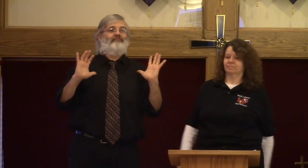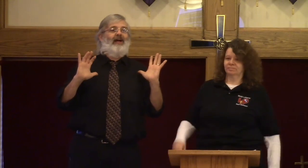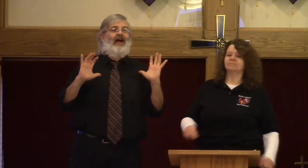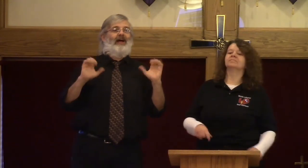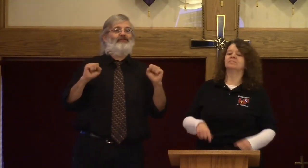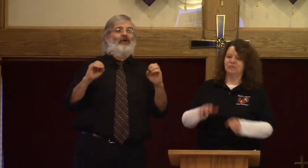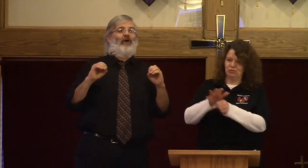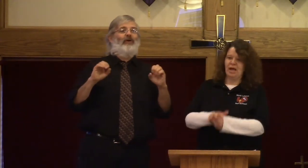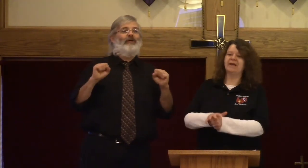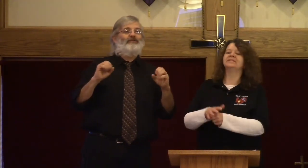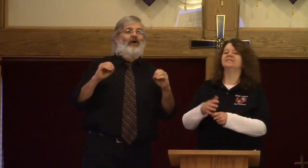And so,